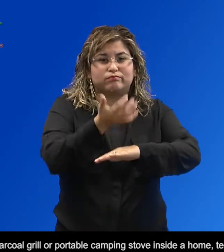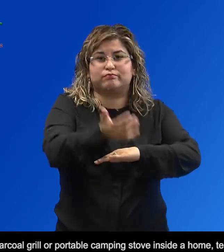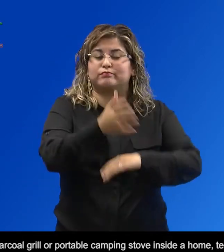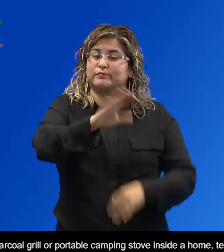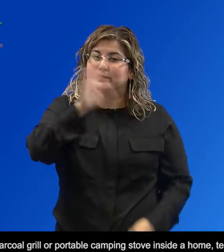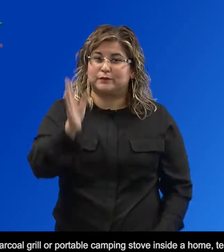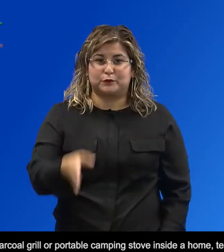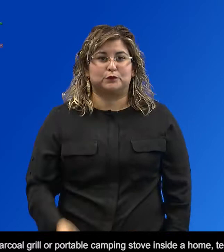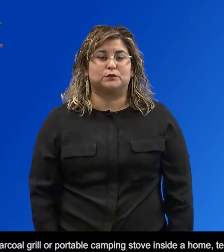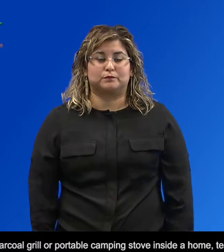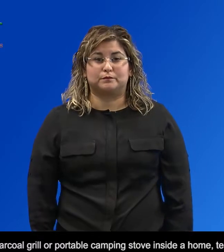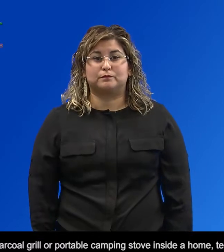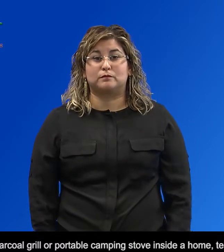home, tent, or camper.